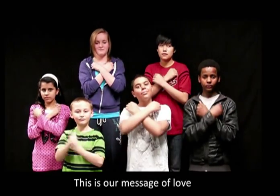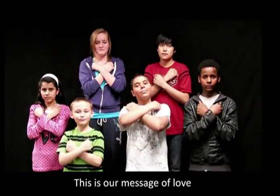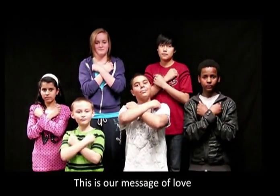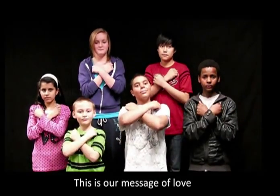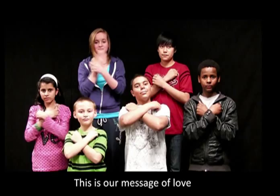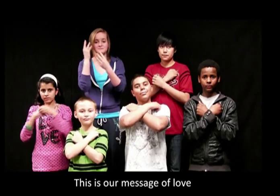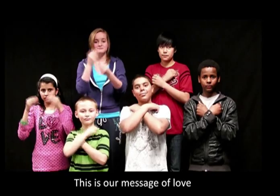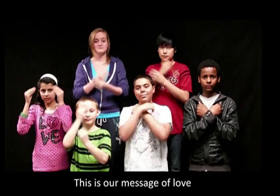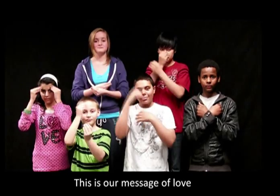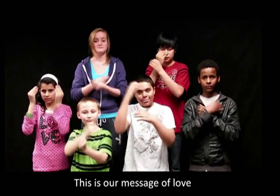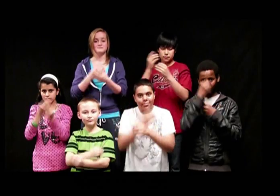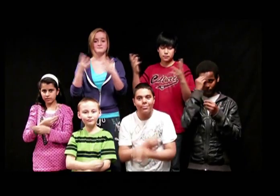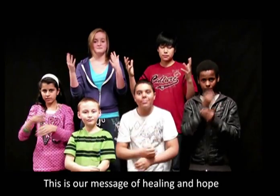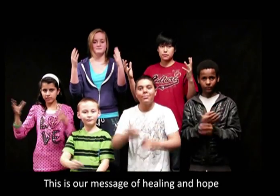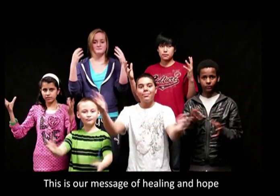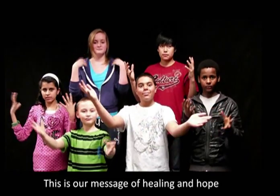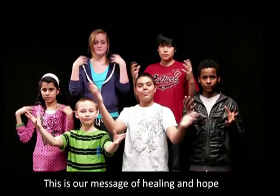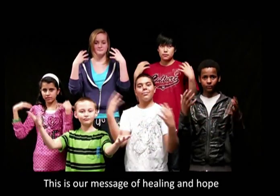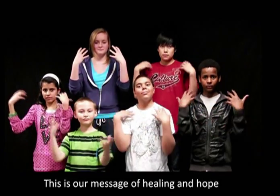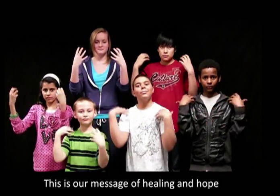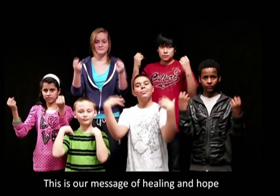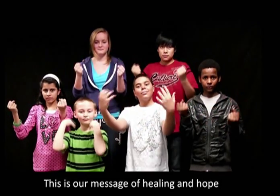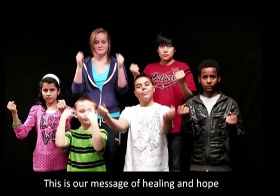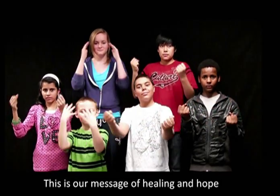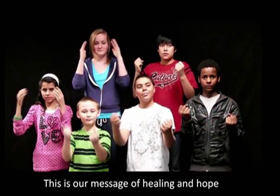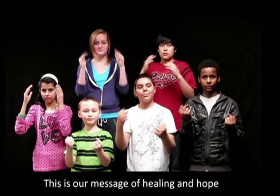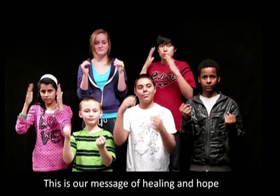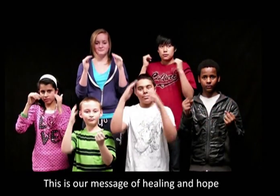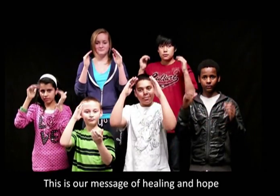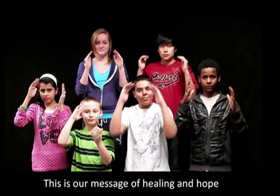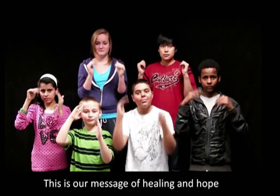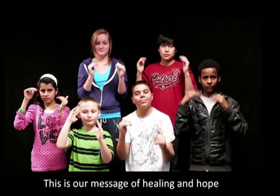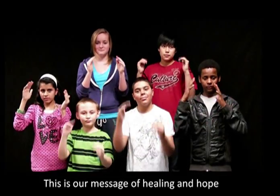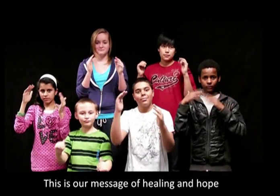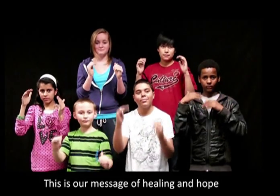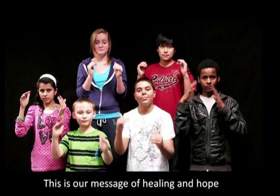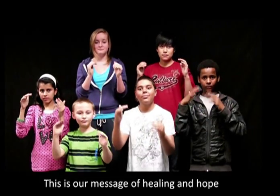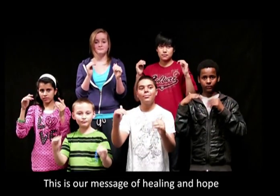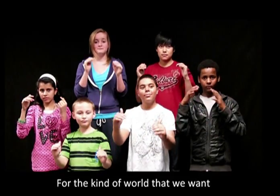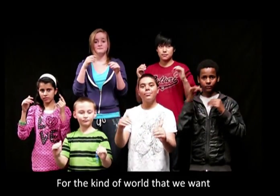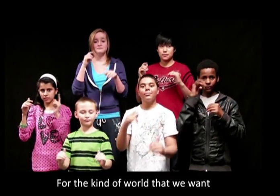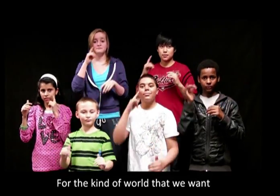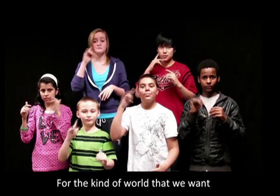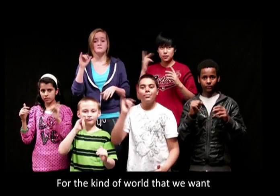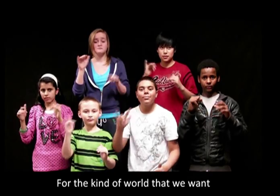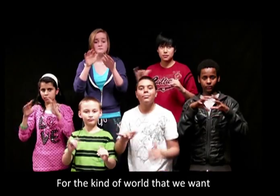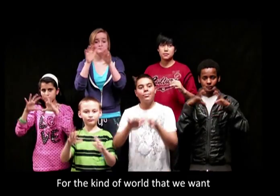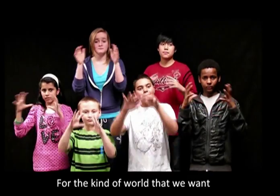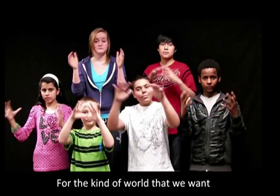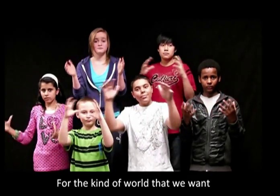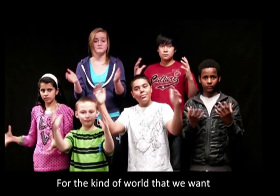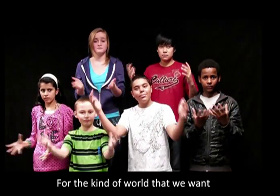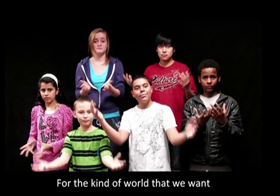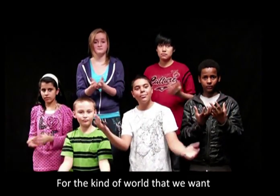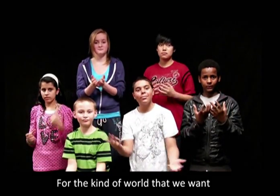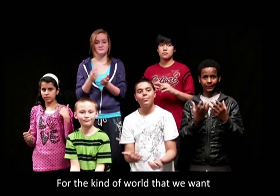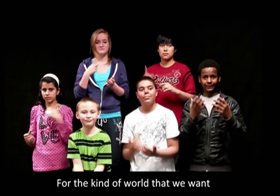of love. This is our message of healing and hope for the kind